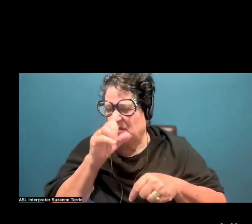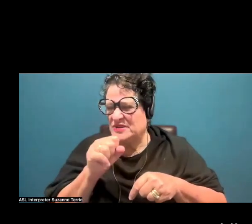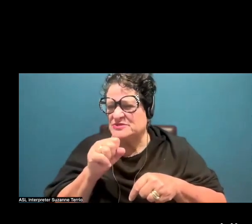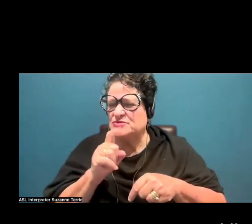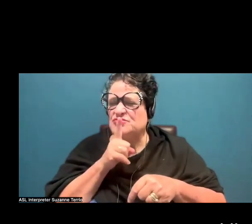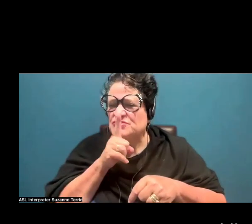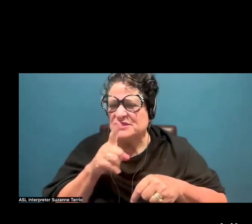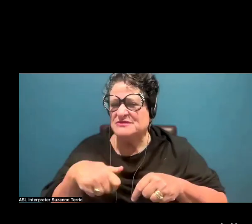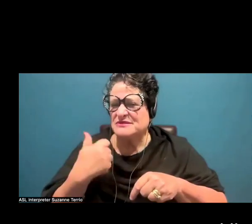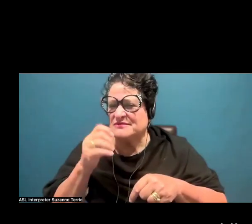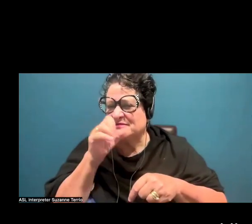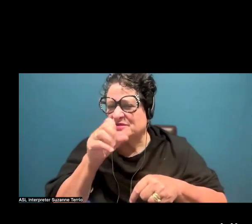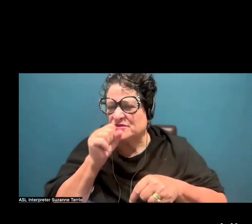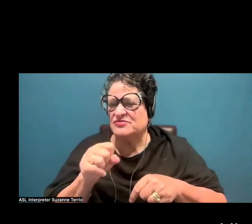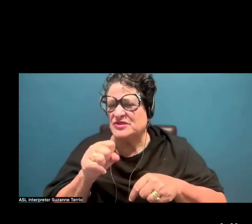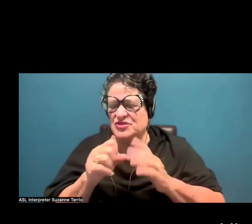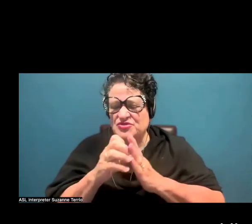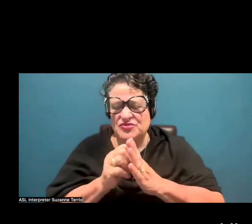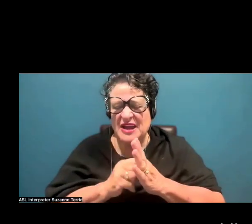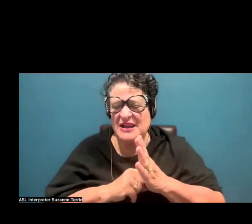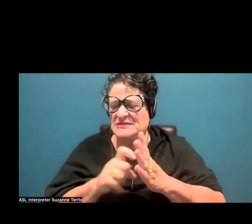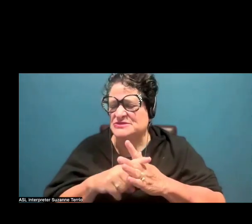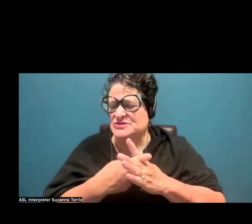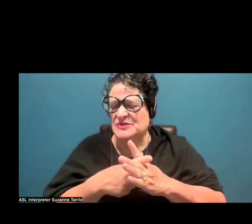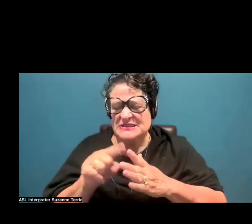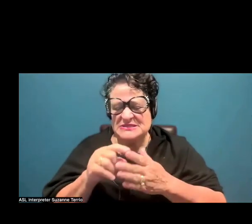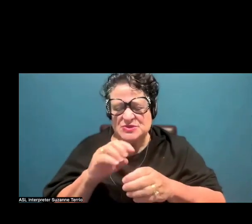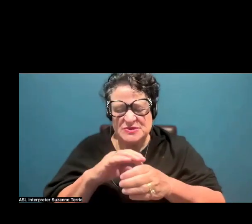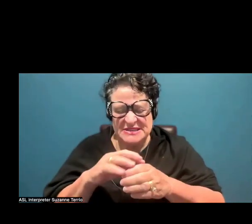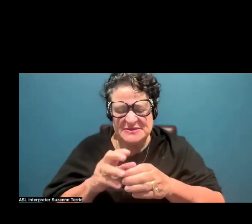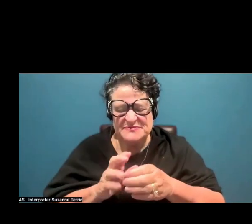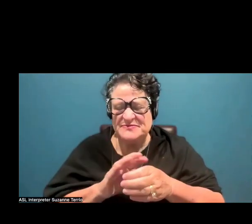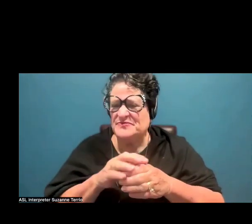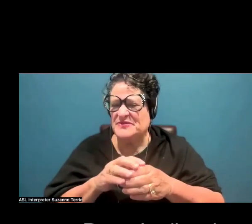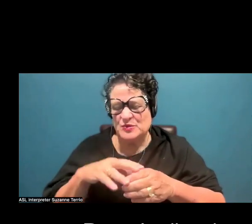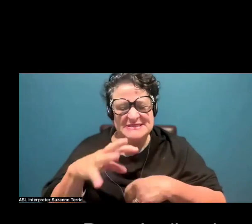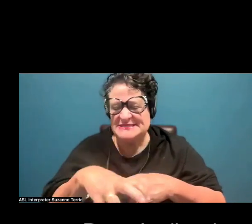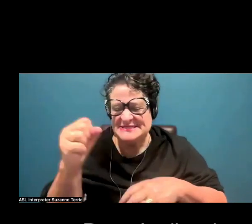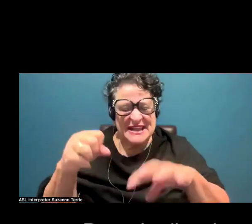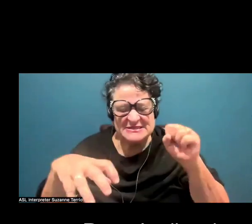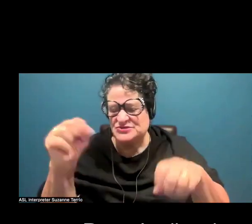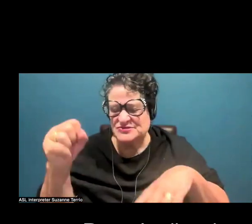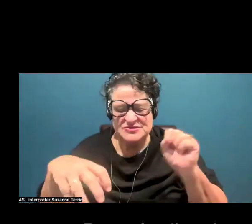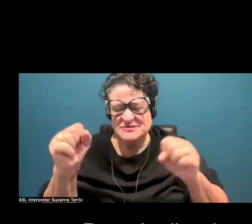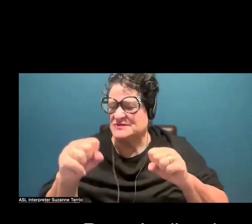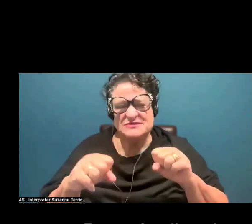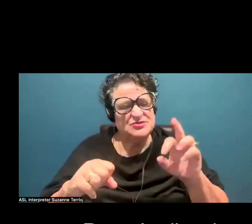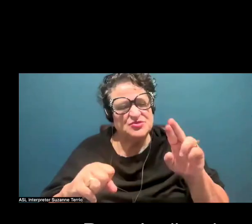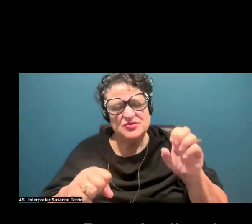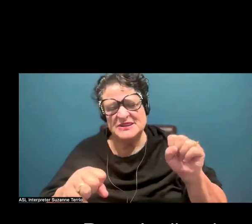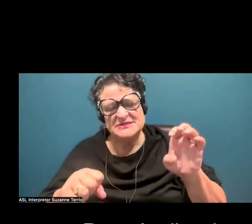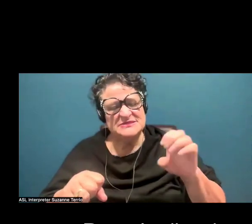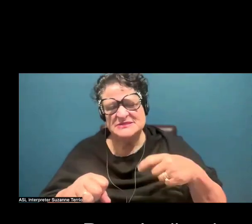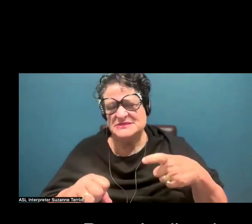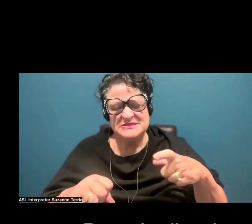real live orange, rot only starting to nip at the peel. We snatch. Reese's silver hand on my collar, heat roiling